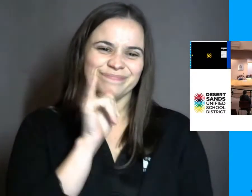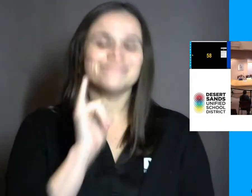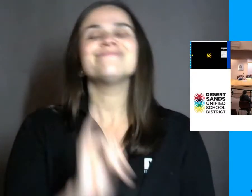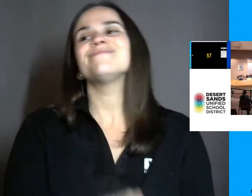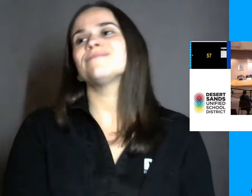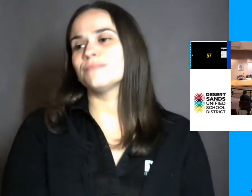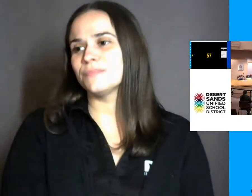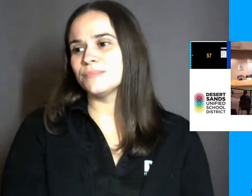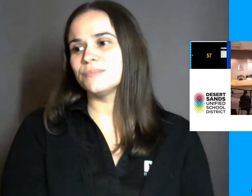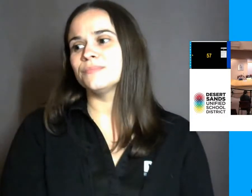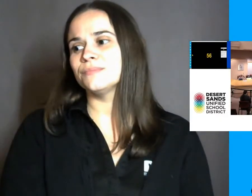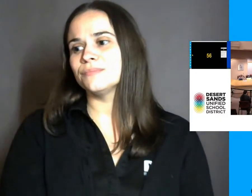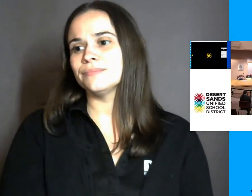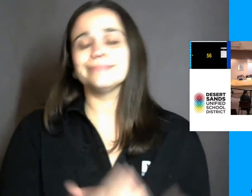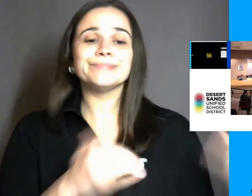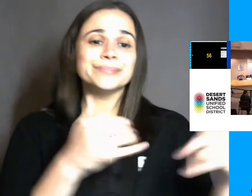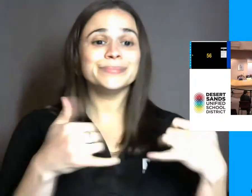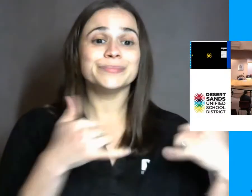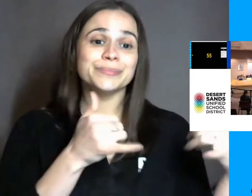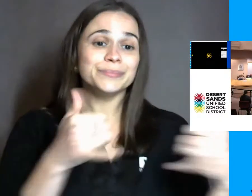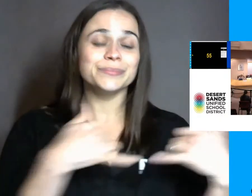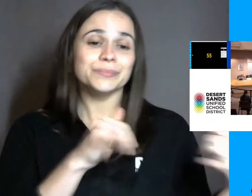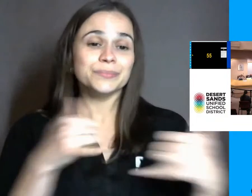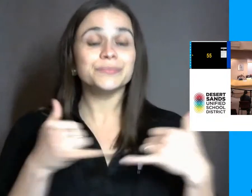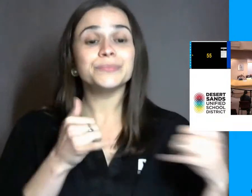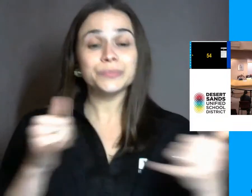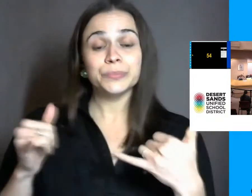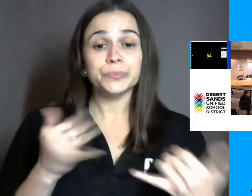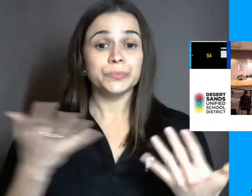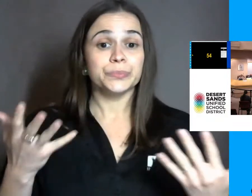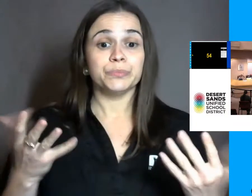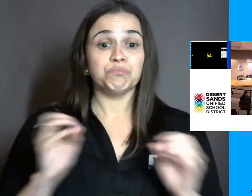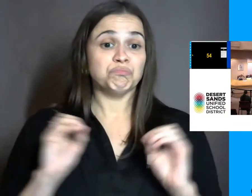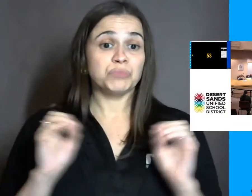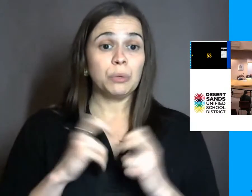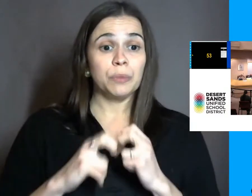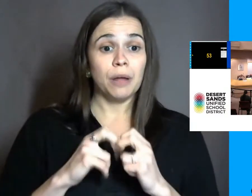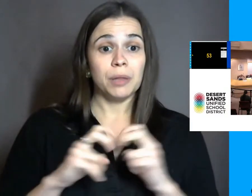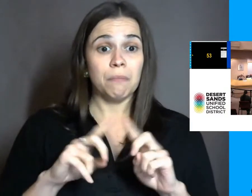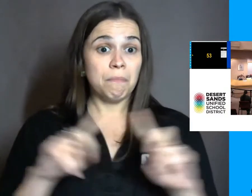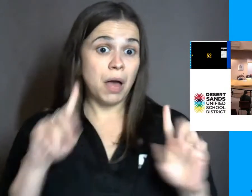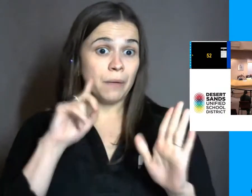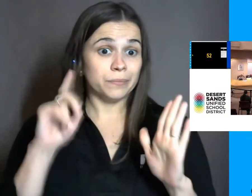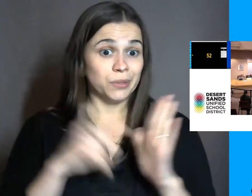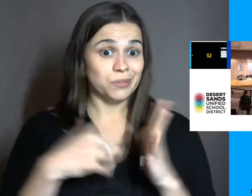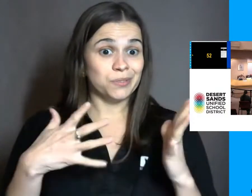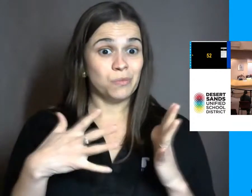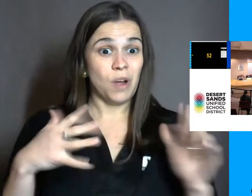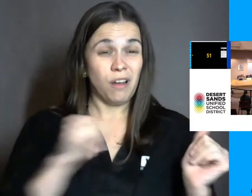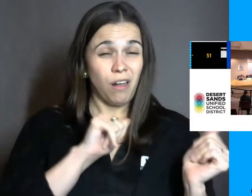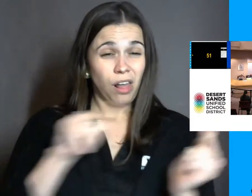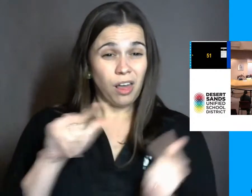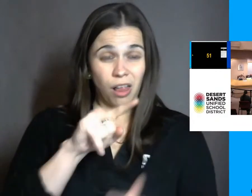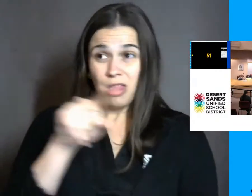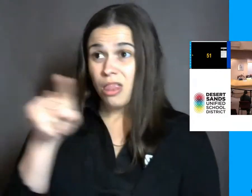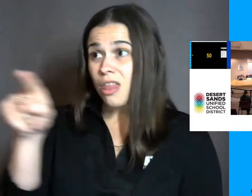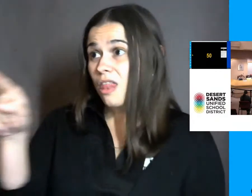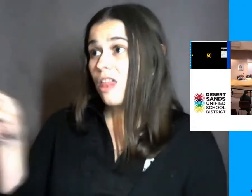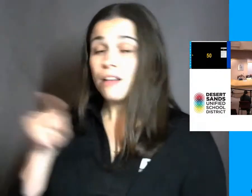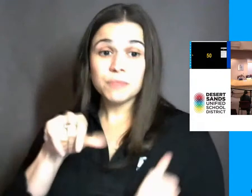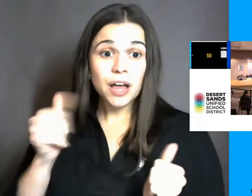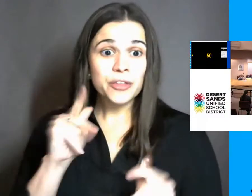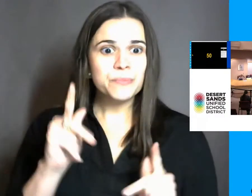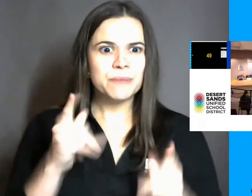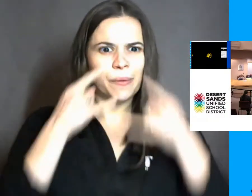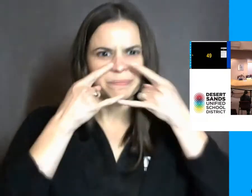coins without further incident. The only thing that changed was that everyone around us had taken their mask off. Oppressed people are desperate to